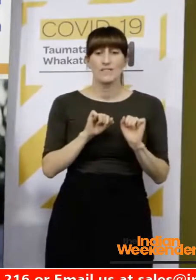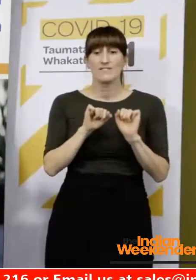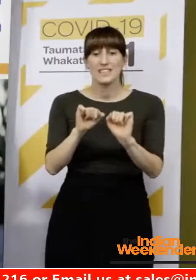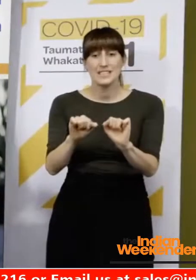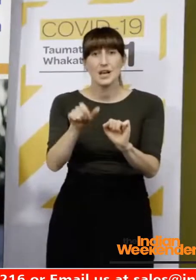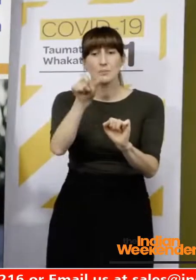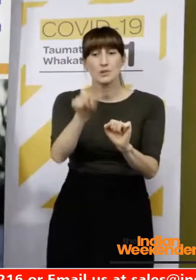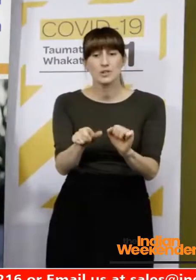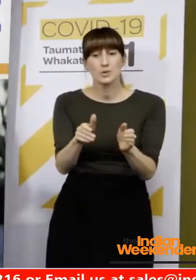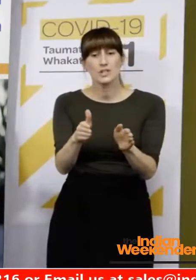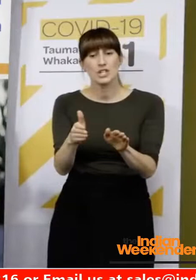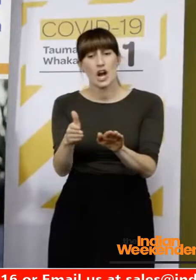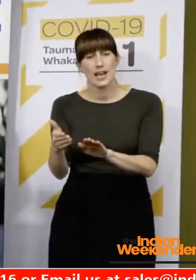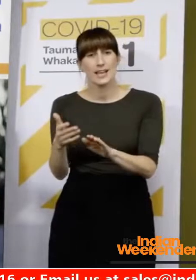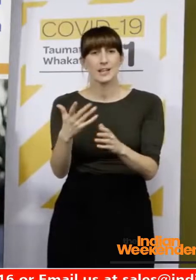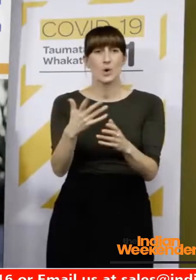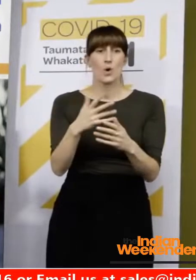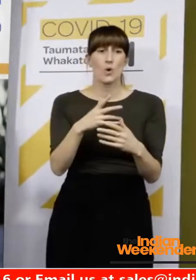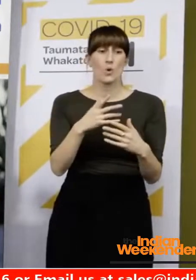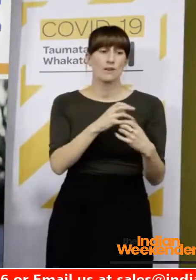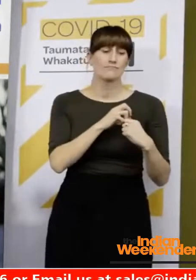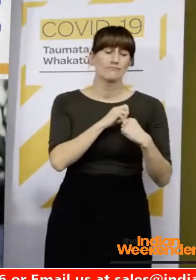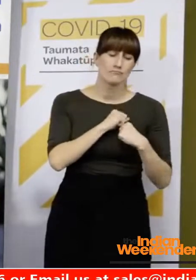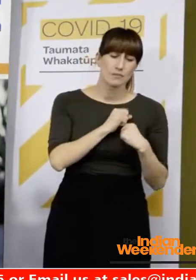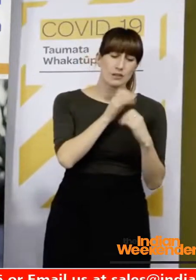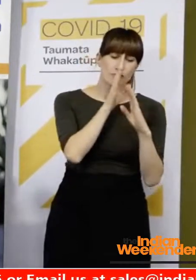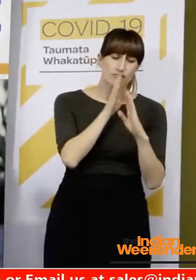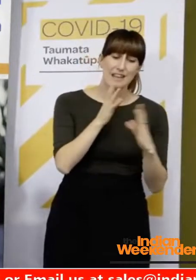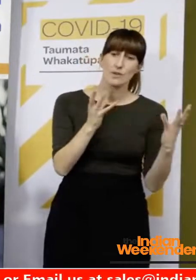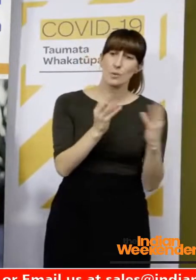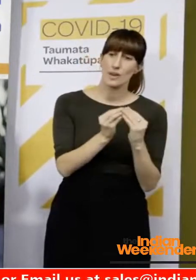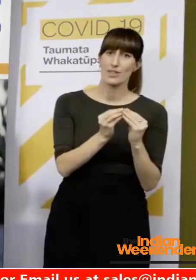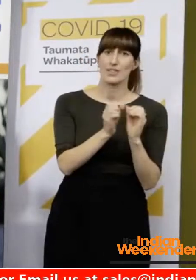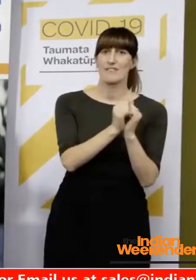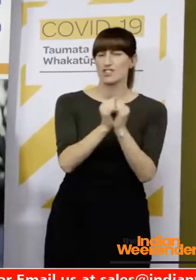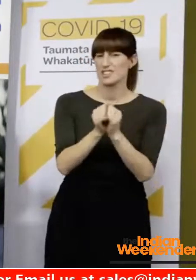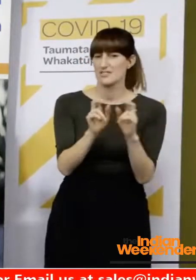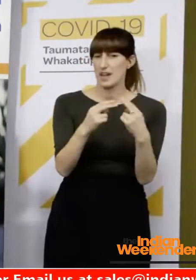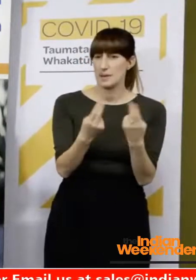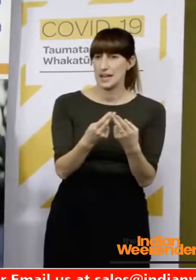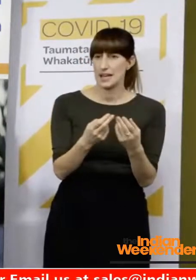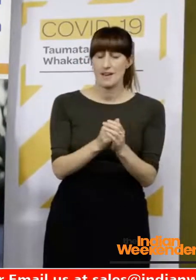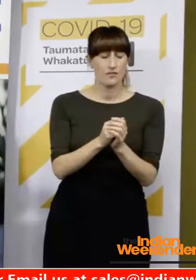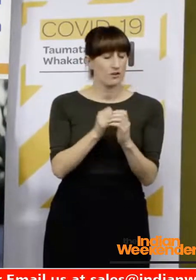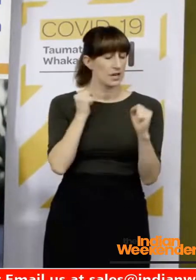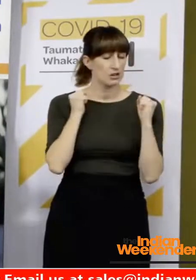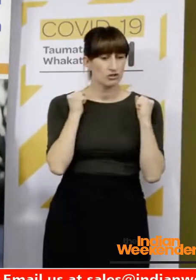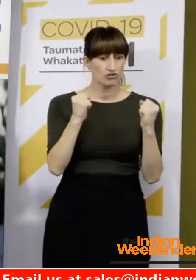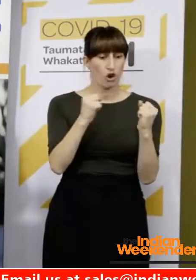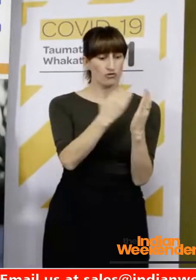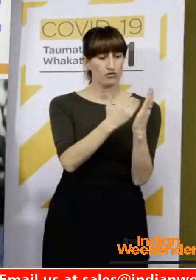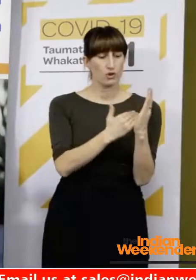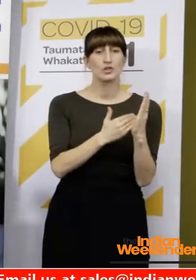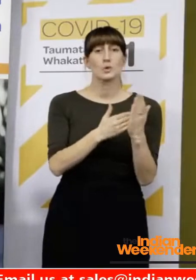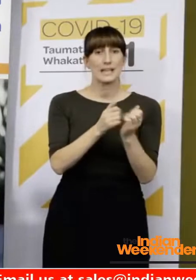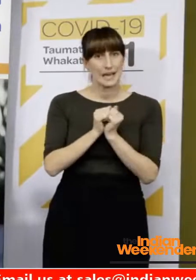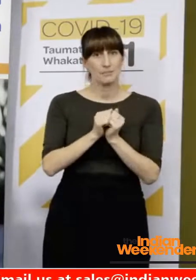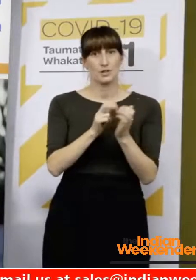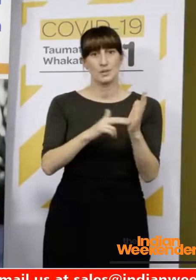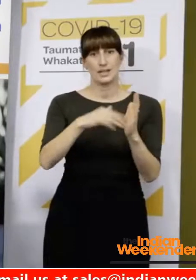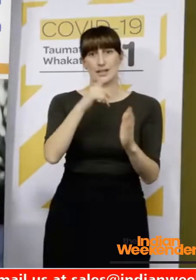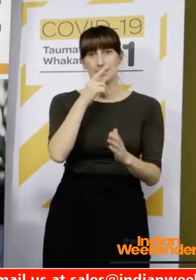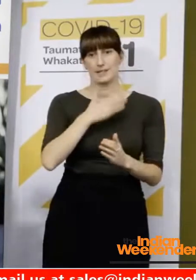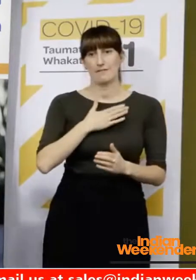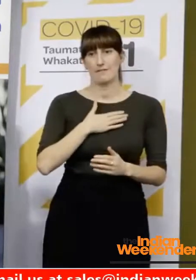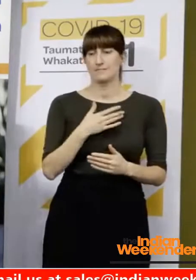family. decided to come And there are back, very tight there seems to have been a expectations bit of around a that, spike which were in designed Victoria now, to which is, keep the community safe. not ideal. Of course, we So- didn't have that